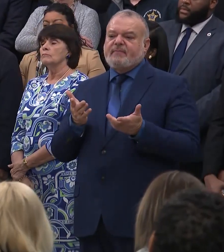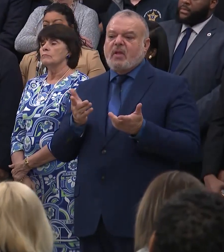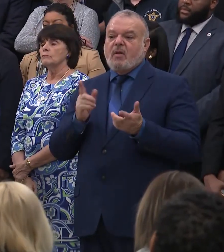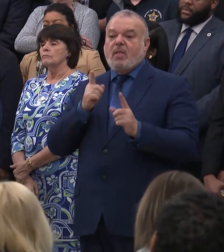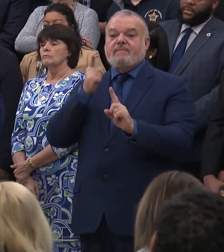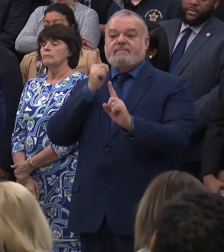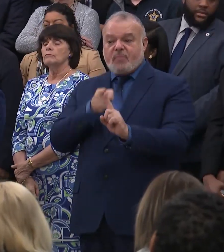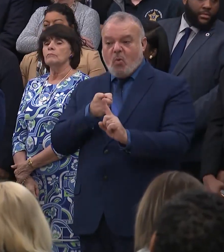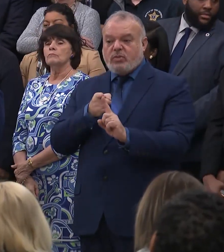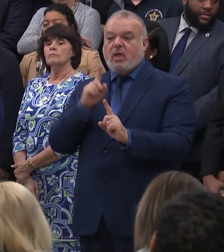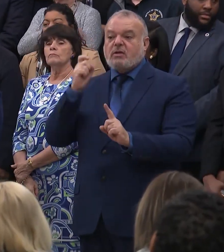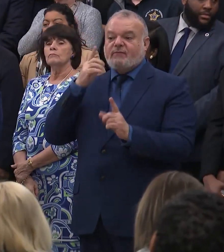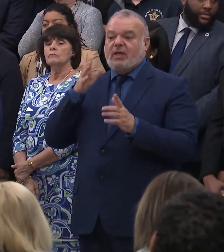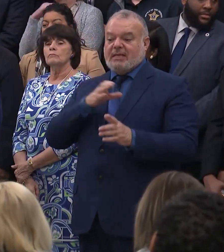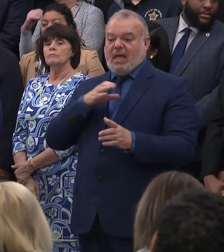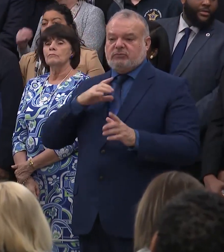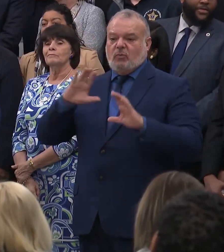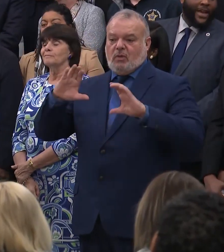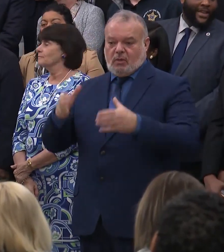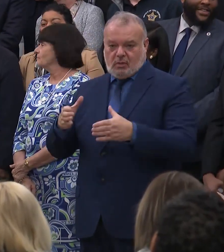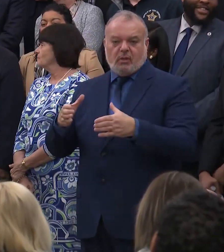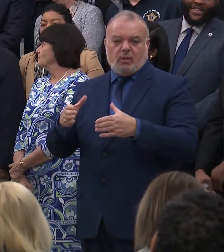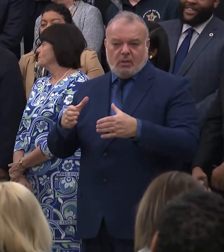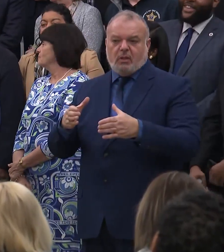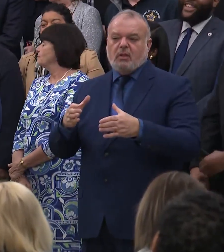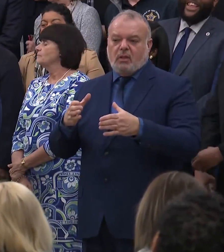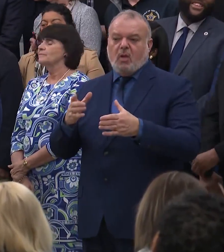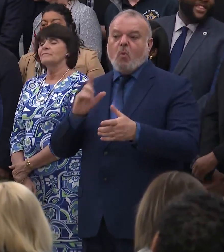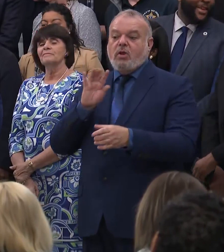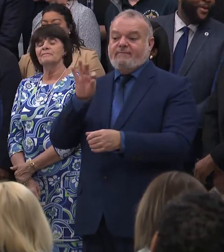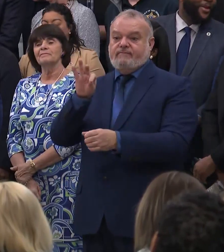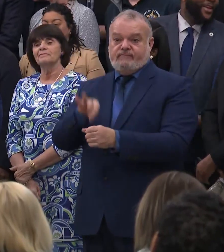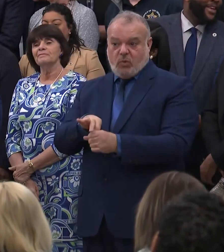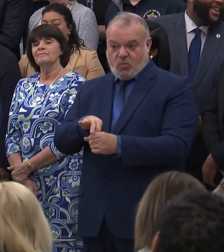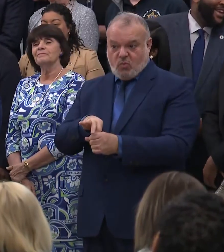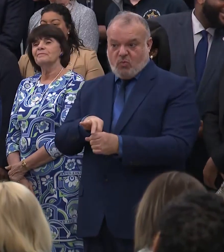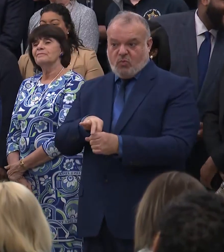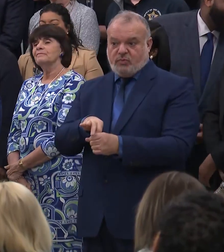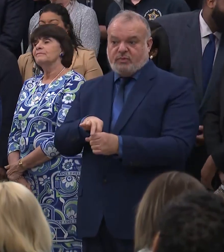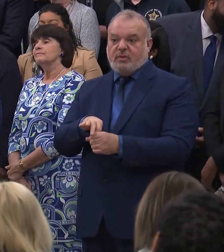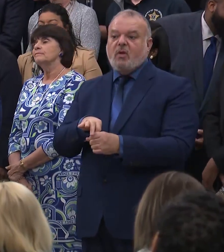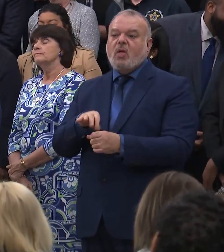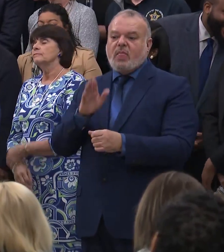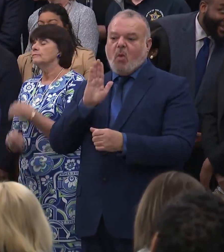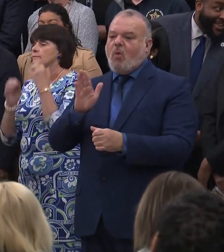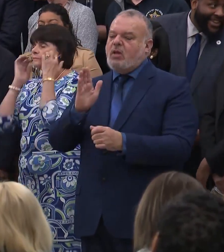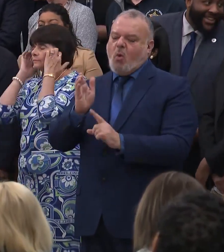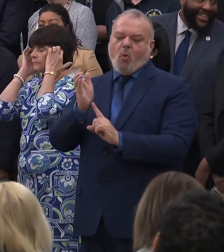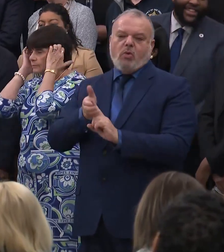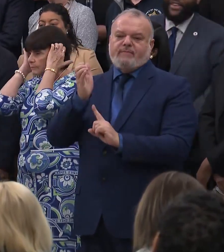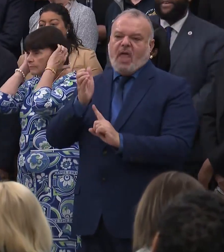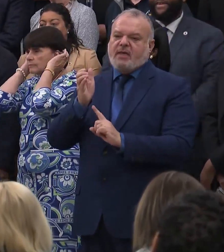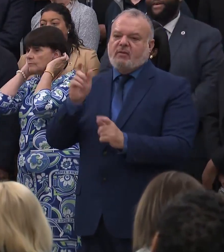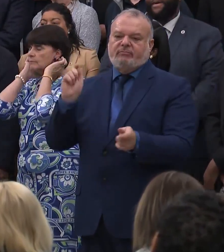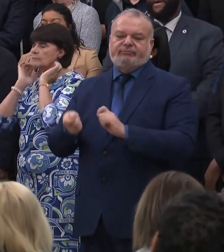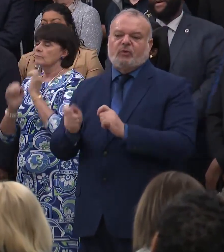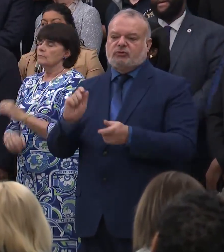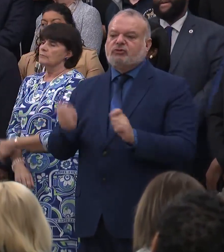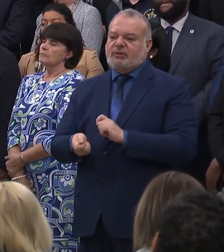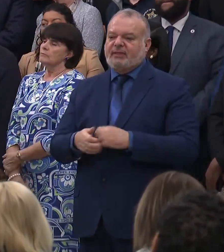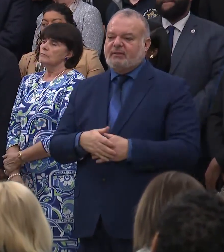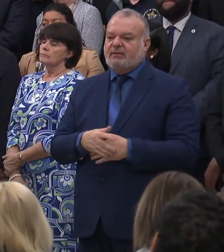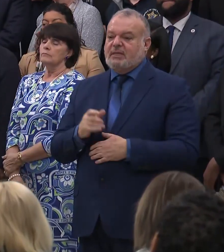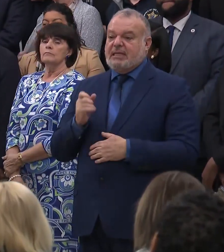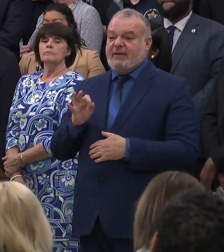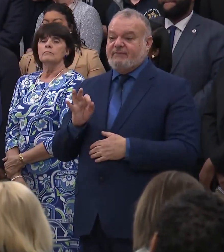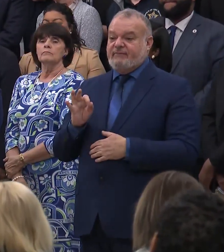able to convene and cast a vote on this, and should they vote favorably on this, it